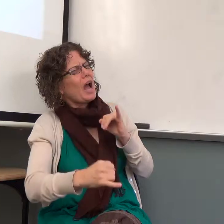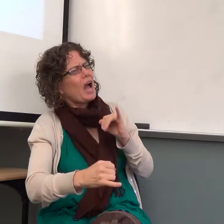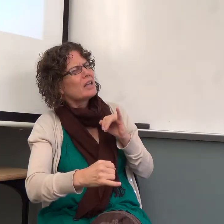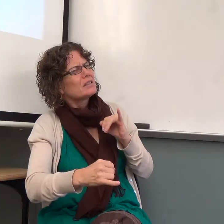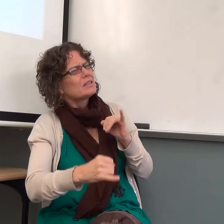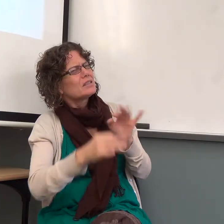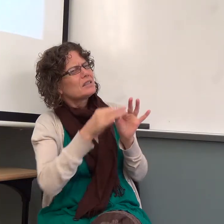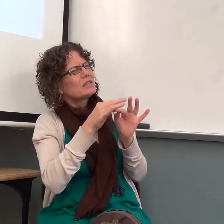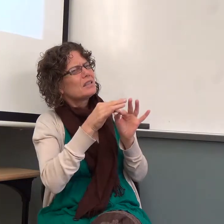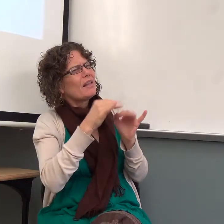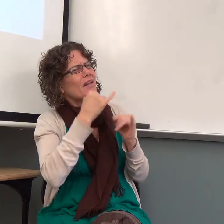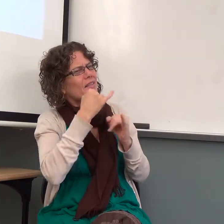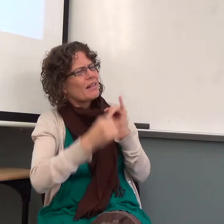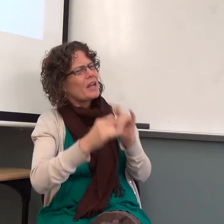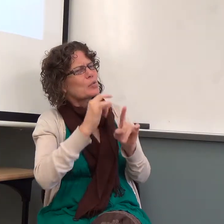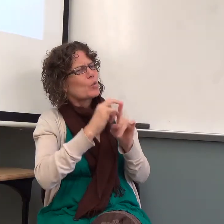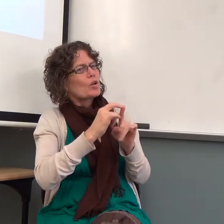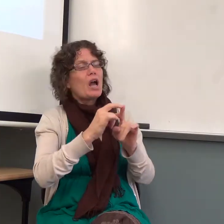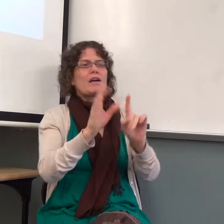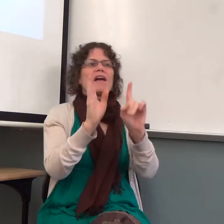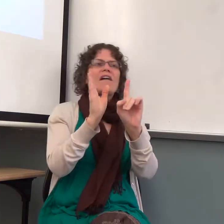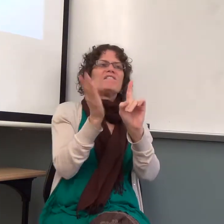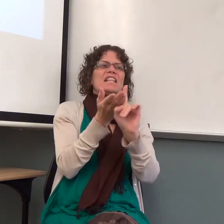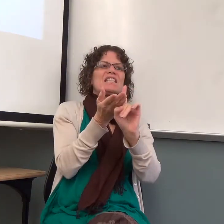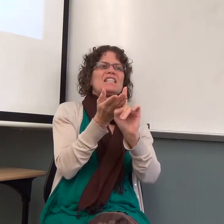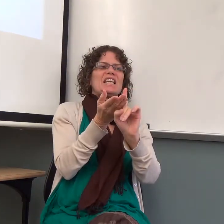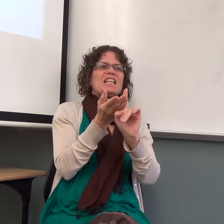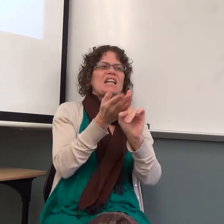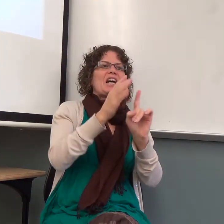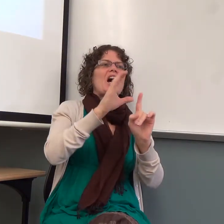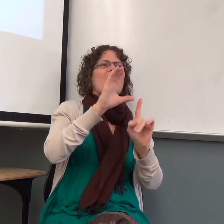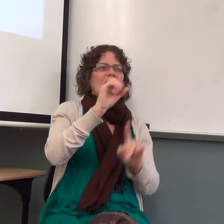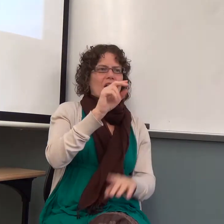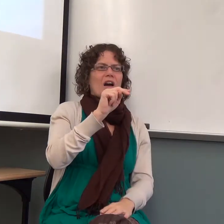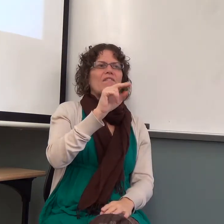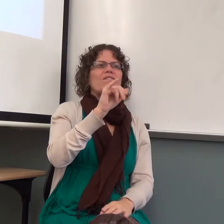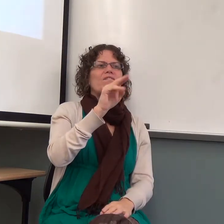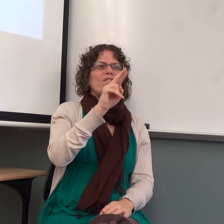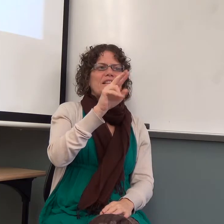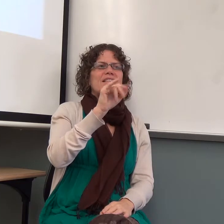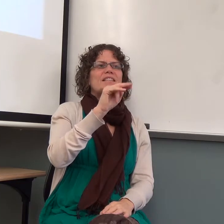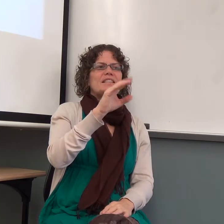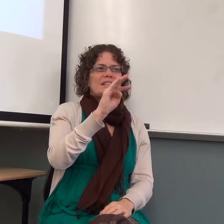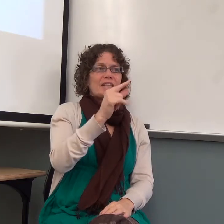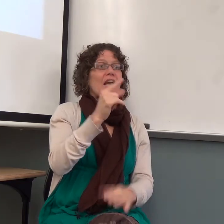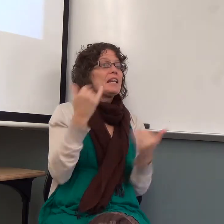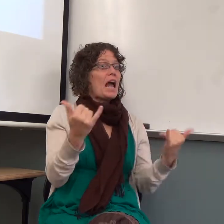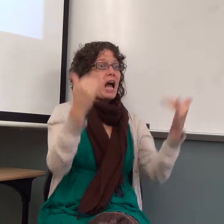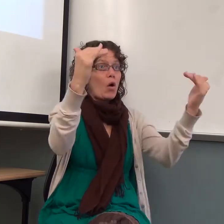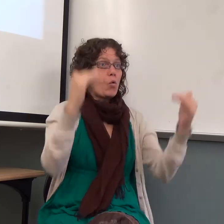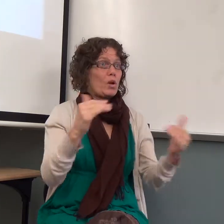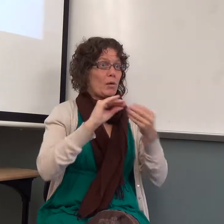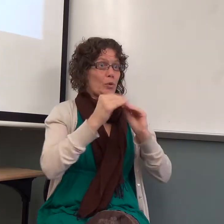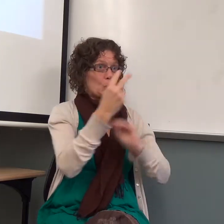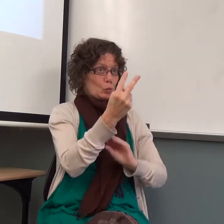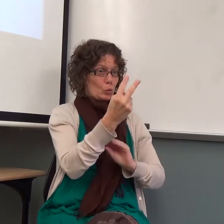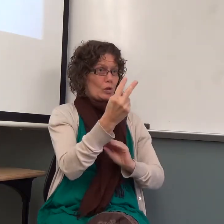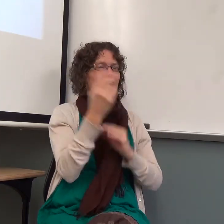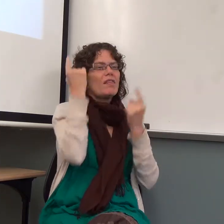last word on the last? Convincing. Convincing. Sorry, got to raise it a little bit. Okay, so then we're going to move on to number 2. Think about how much knowledge